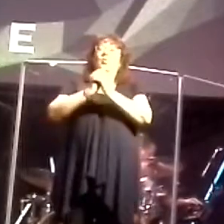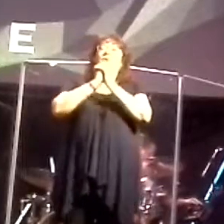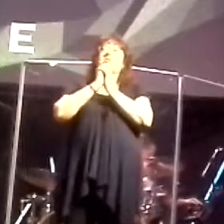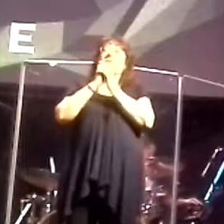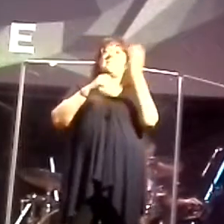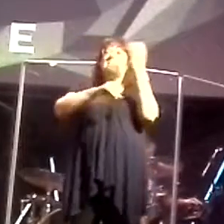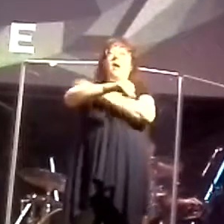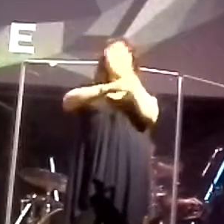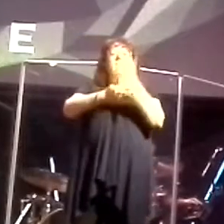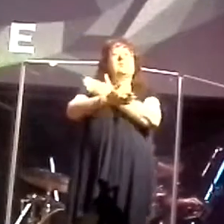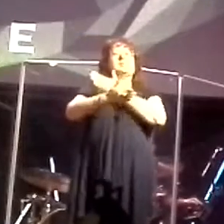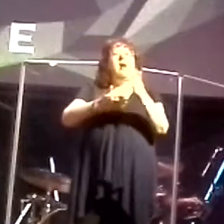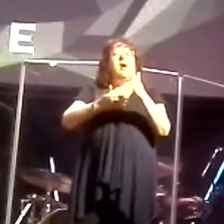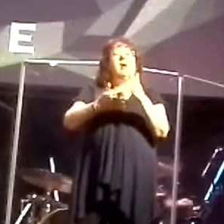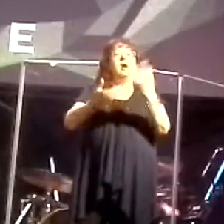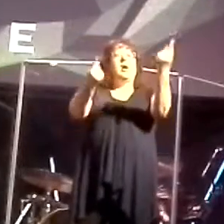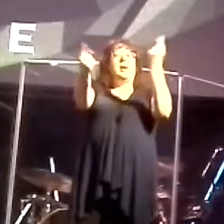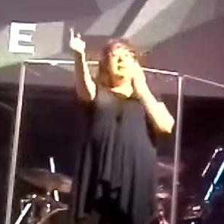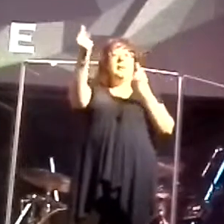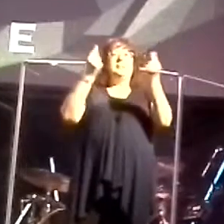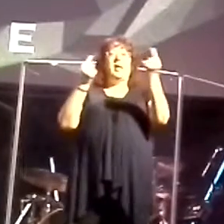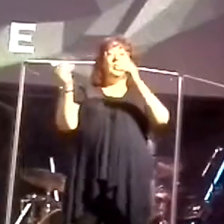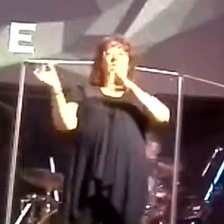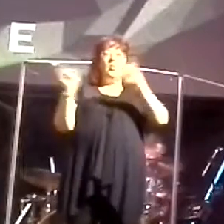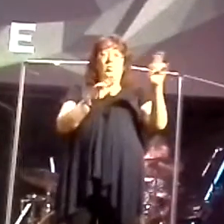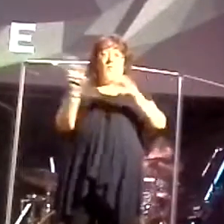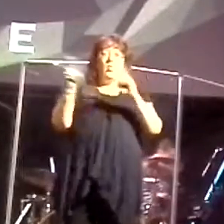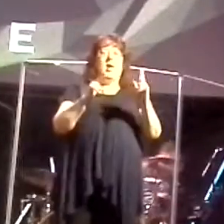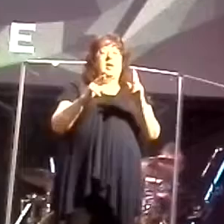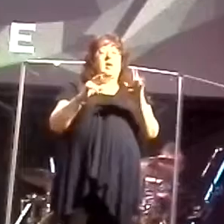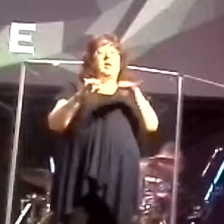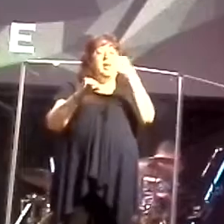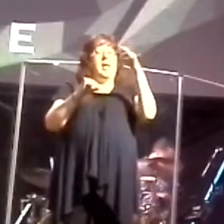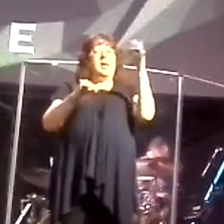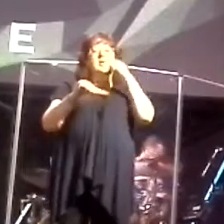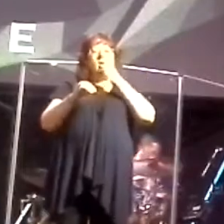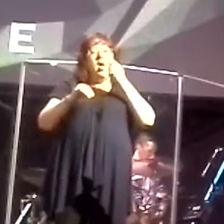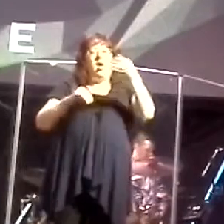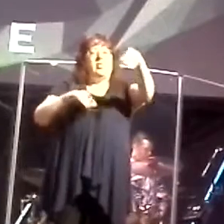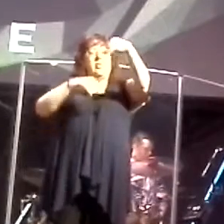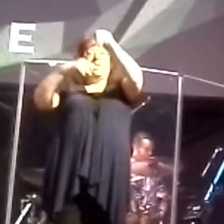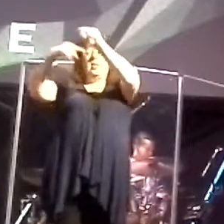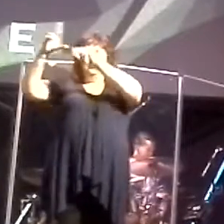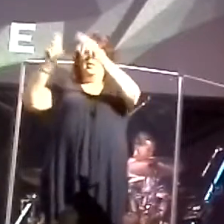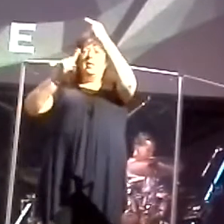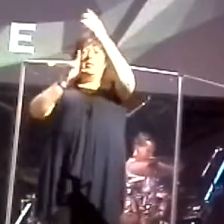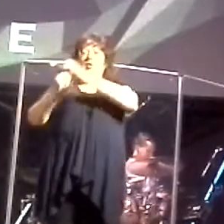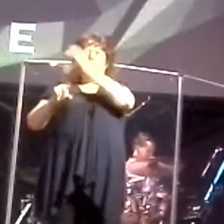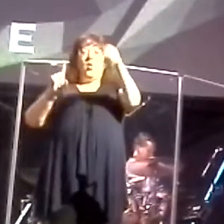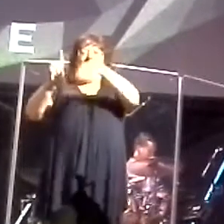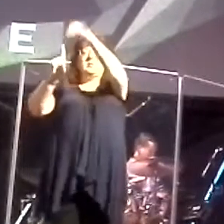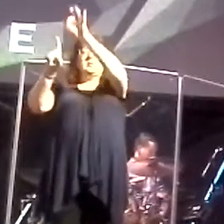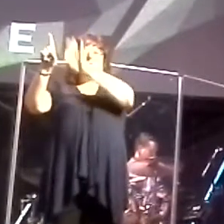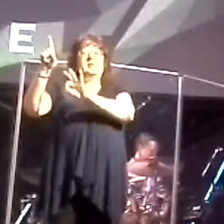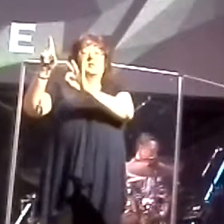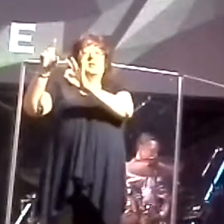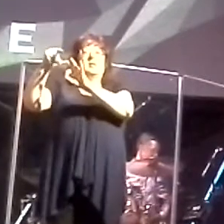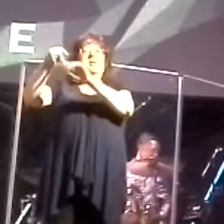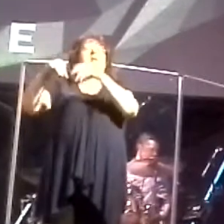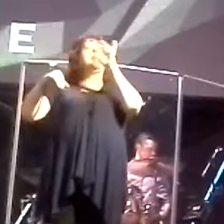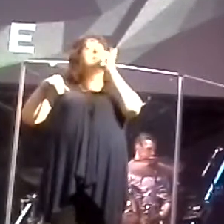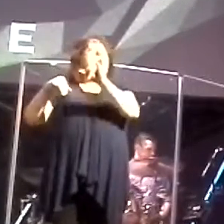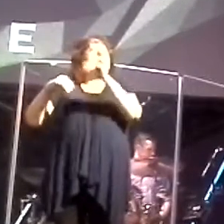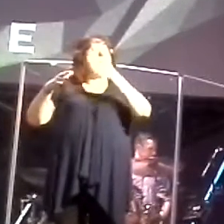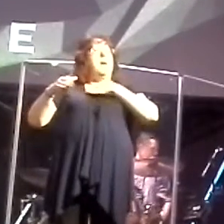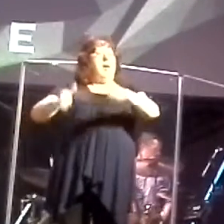such a powerful song, is to come down when you're ready and place that piece of grave cloth on the cross, declaring, "That's